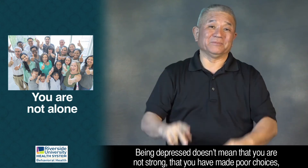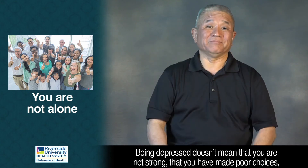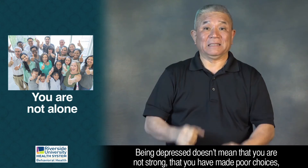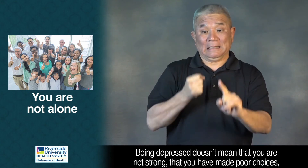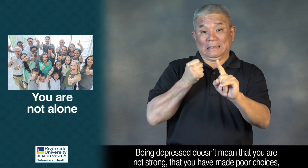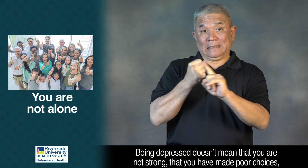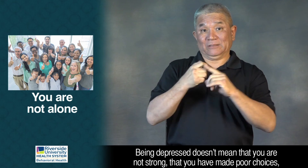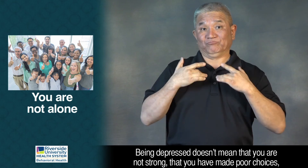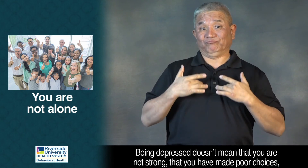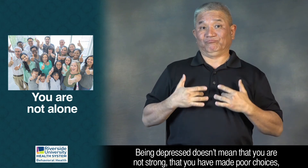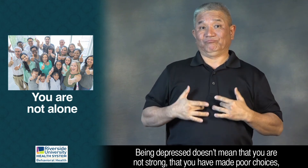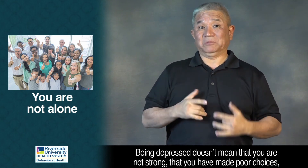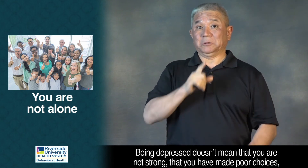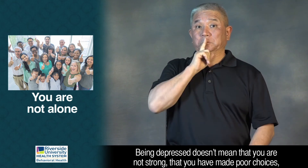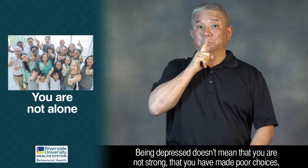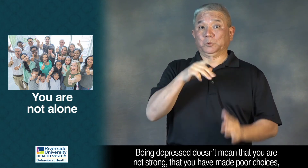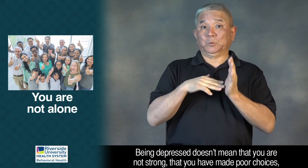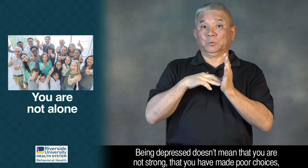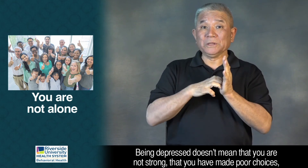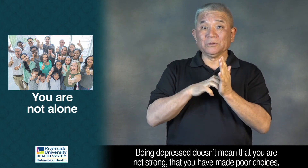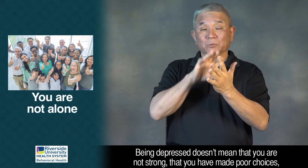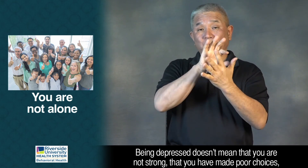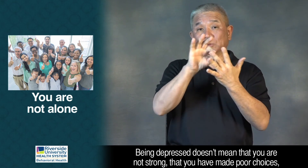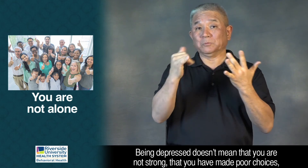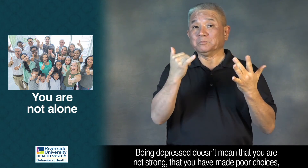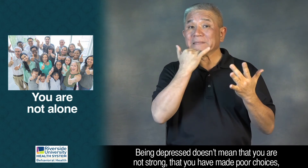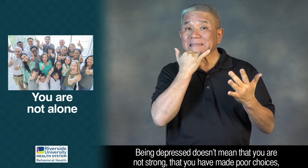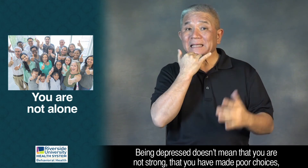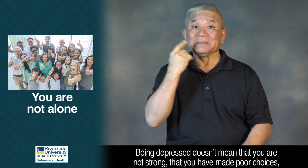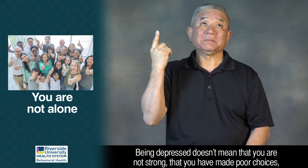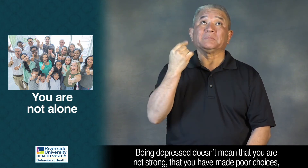Being depressed doesn't mean that you are not strong or that you have made poor choices.